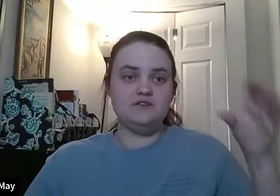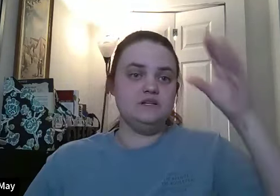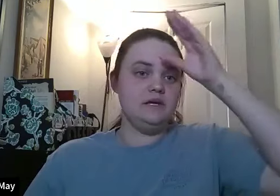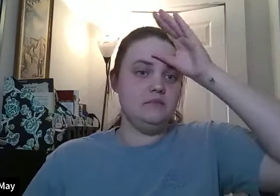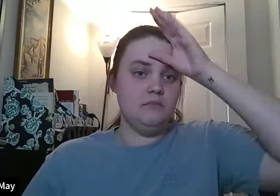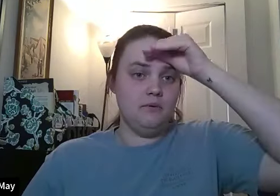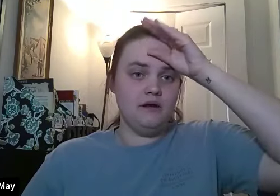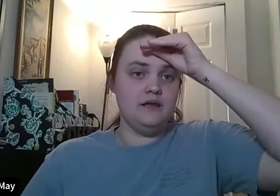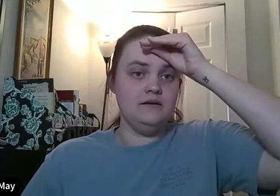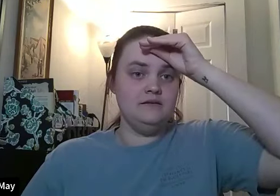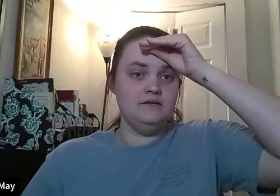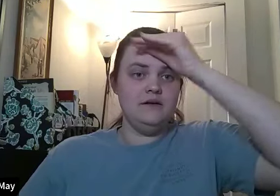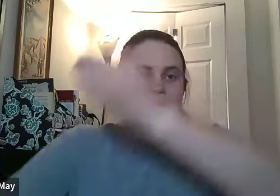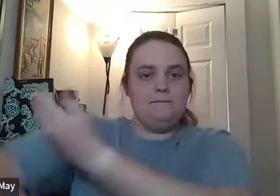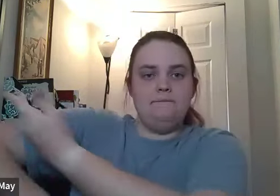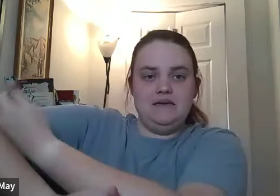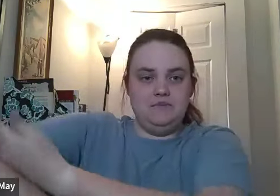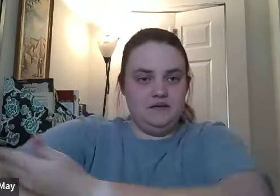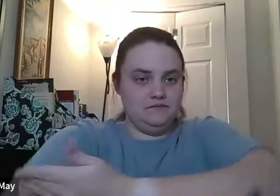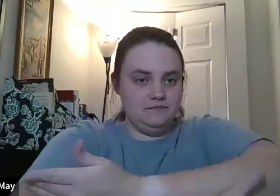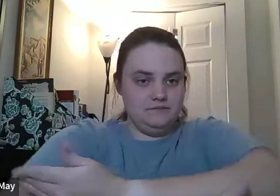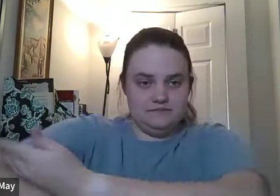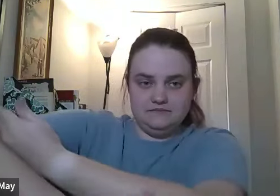going to be boy, baby.